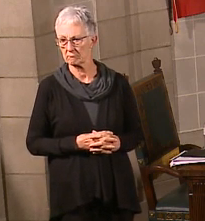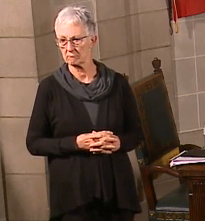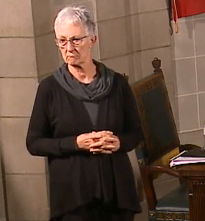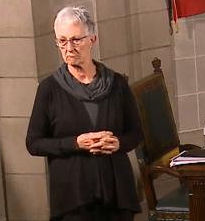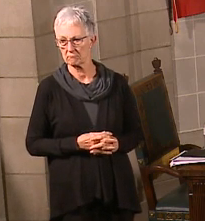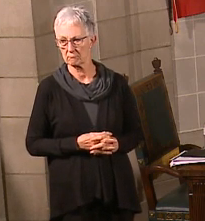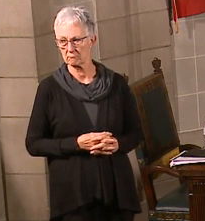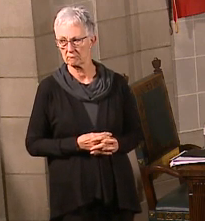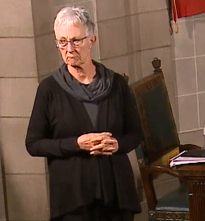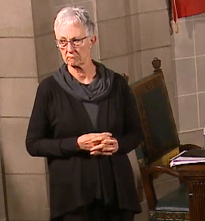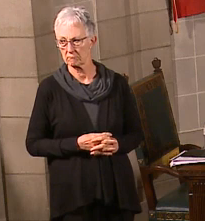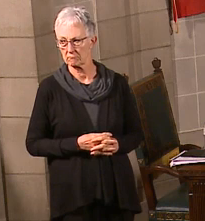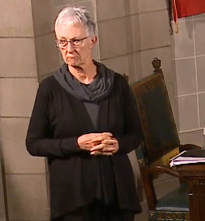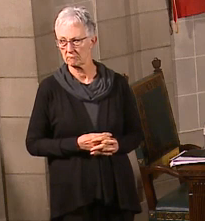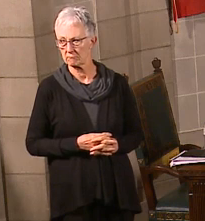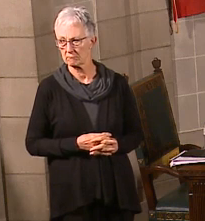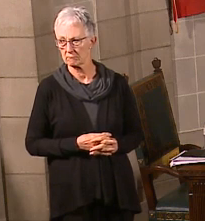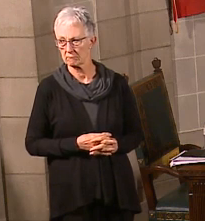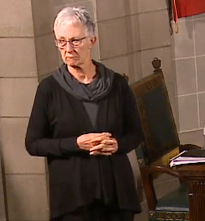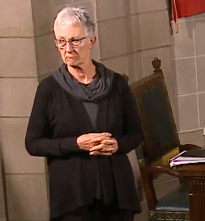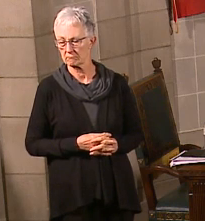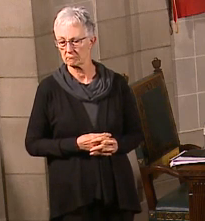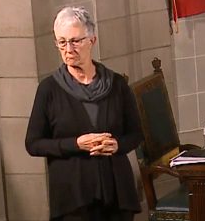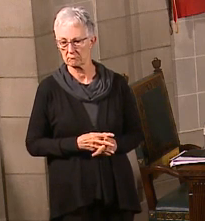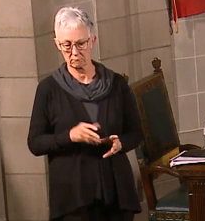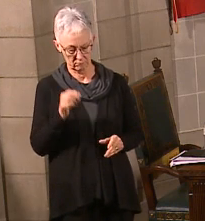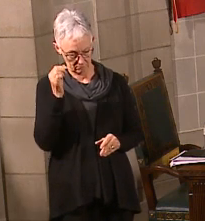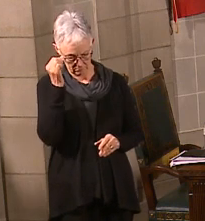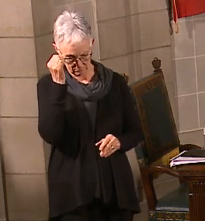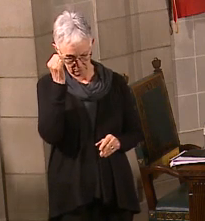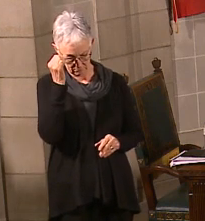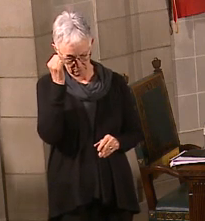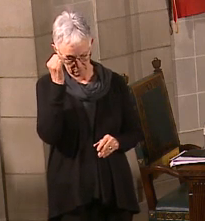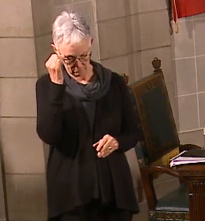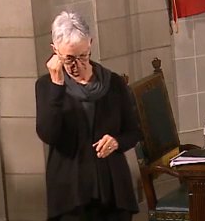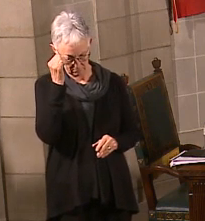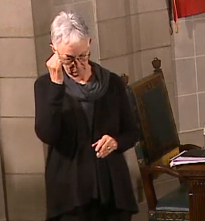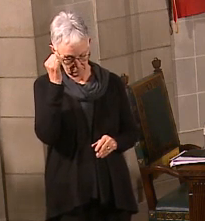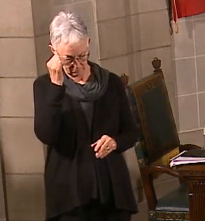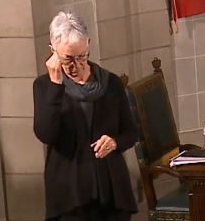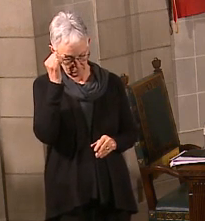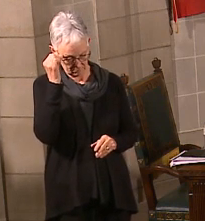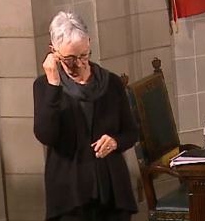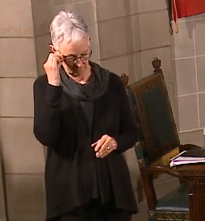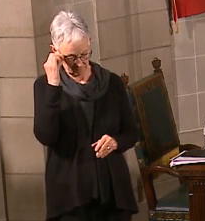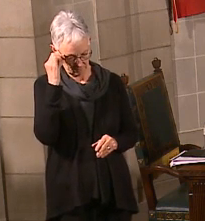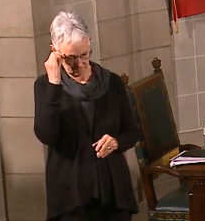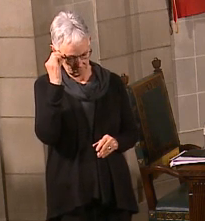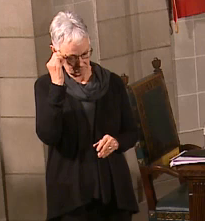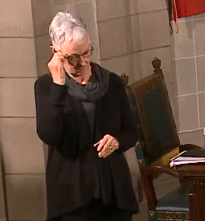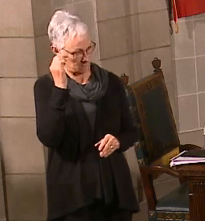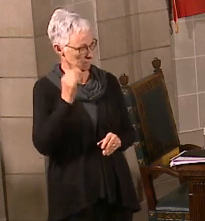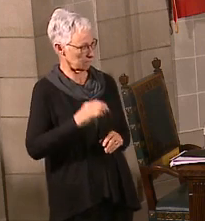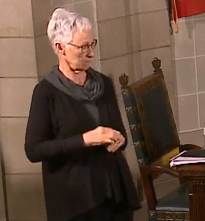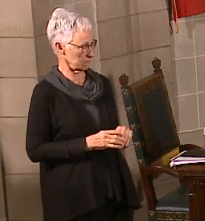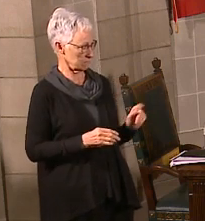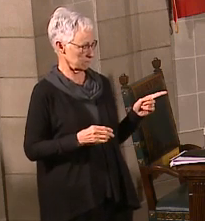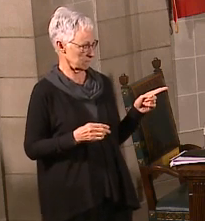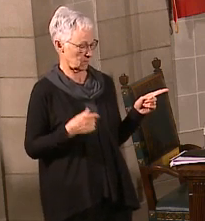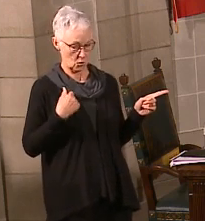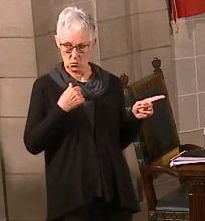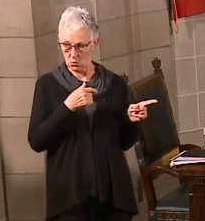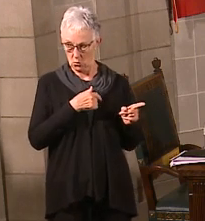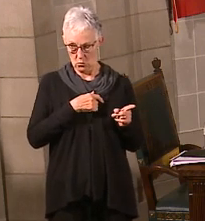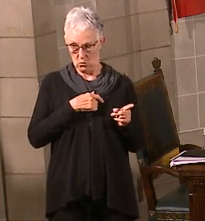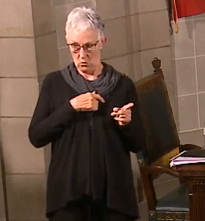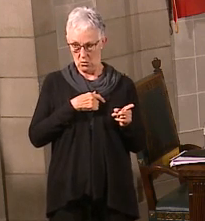person. Does that seem safe while we're asking people to work from home or stay at home? Well, we're an essential